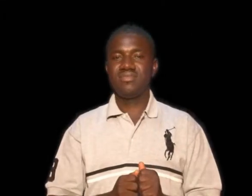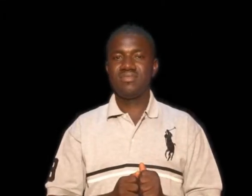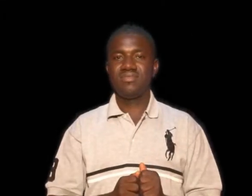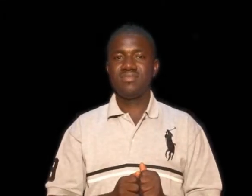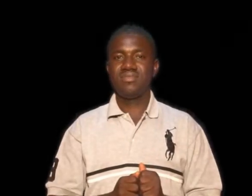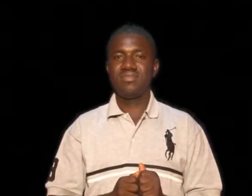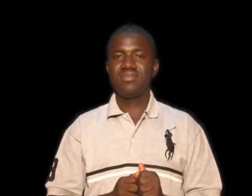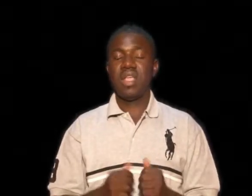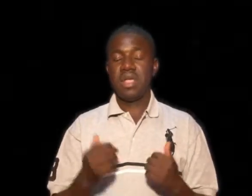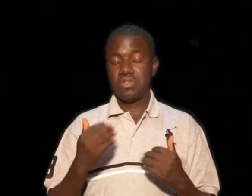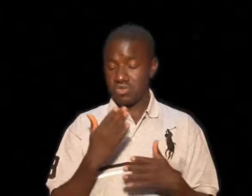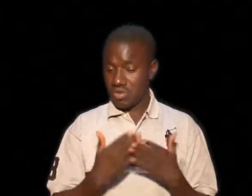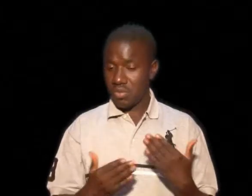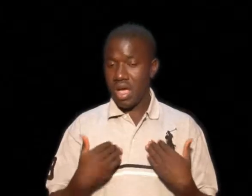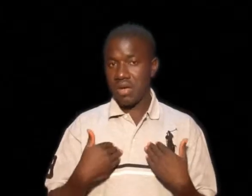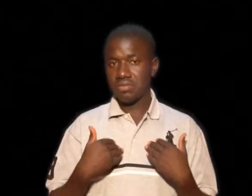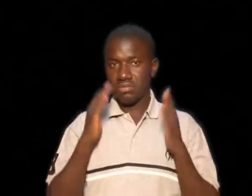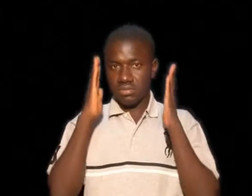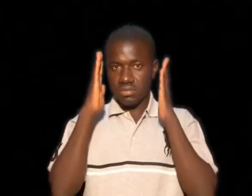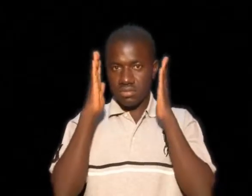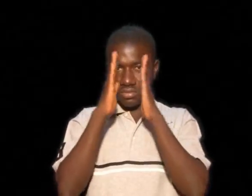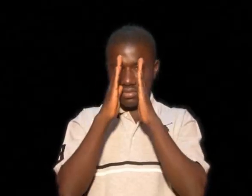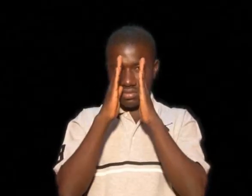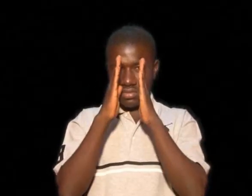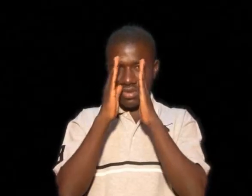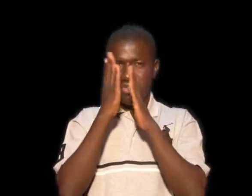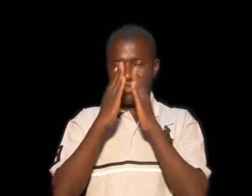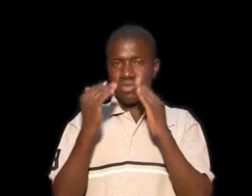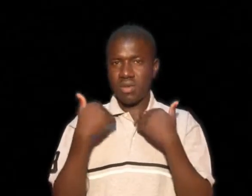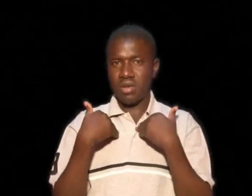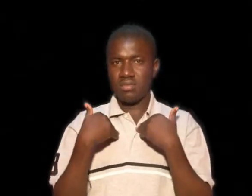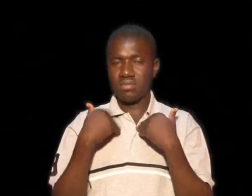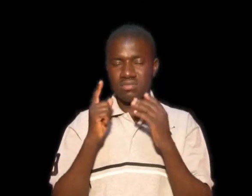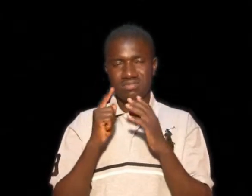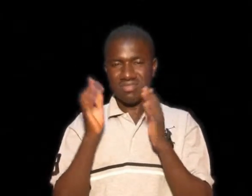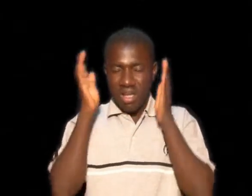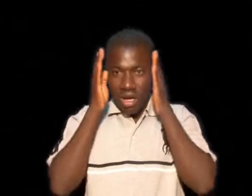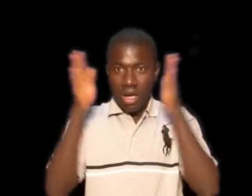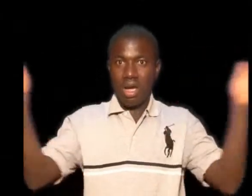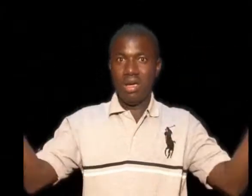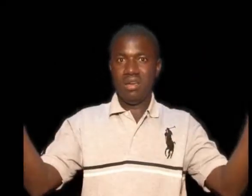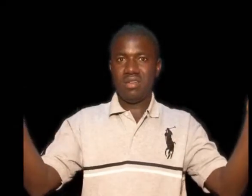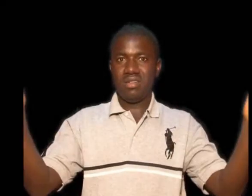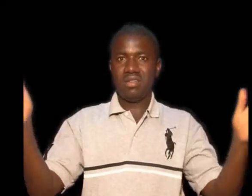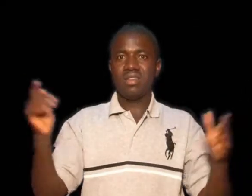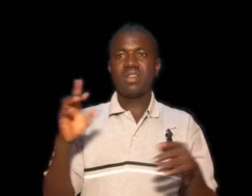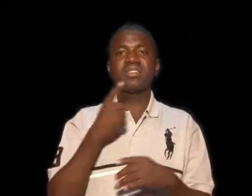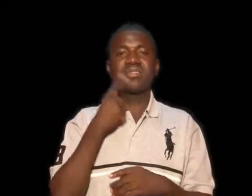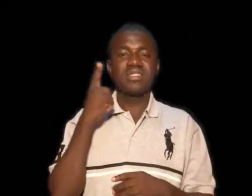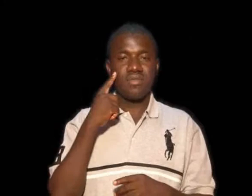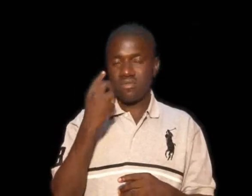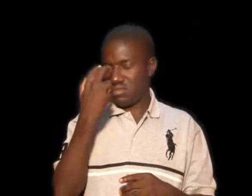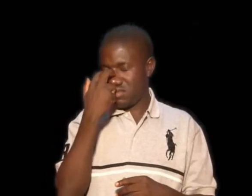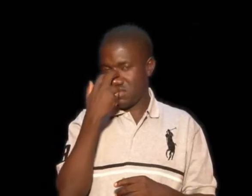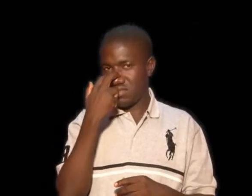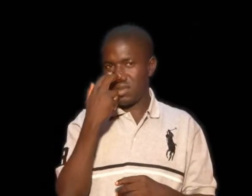hearing. Others have little or no usable vision and hearing. Deaf blindness can be a result of a genetic